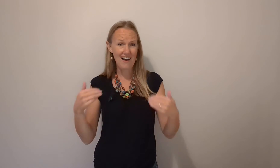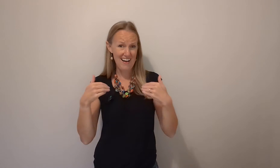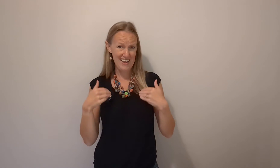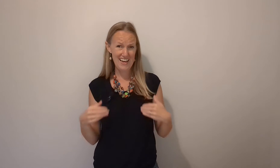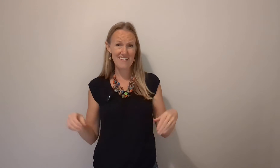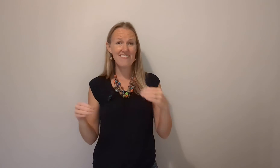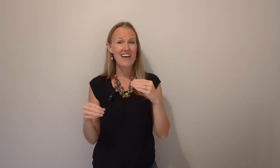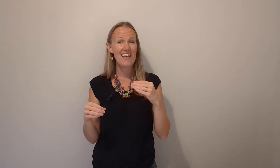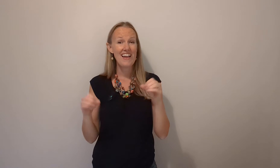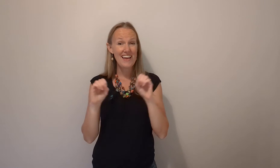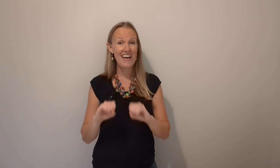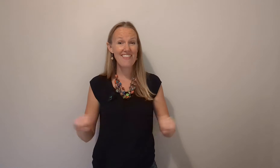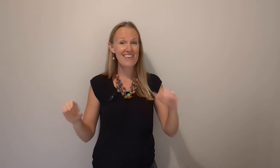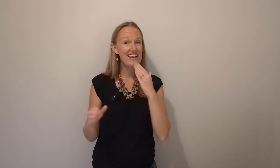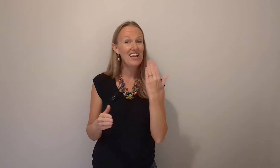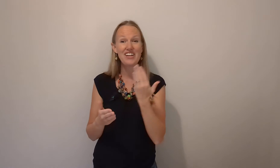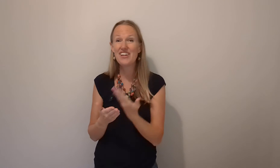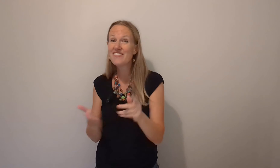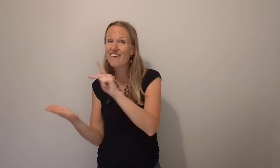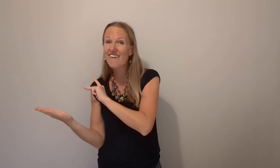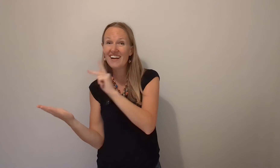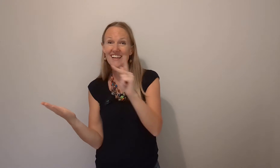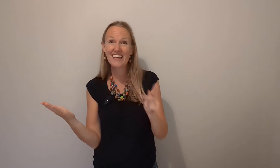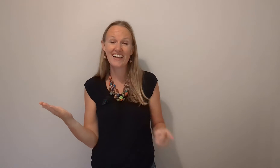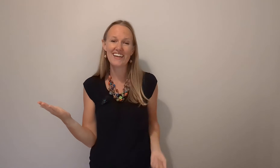I have nothing good for a king